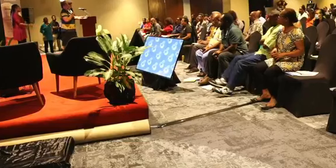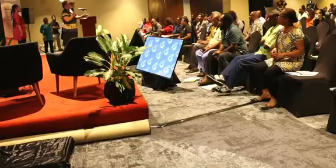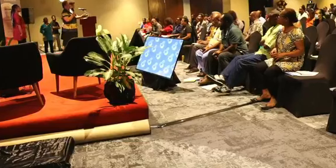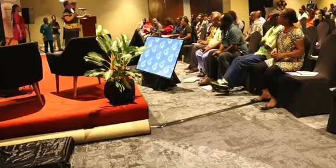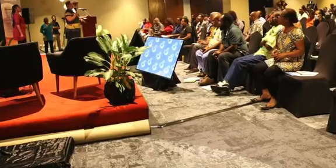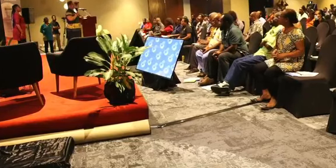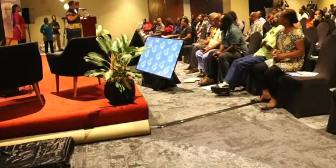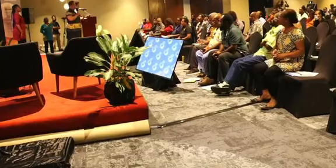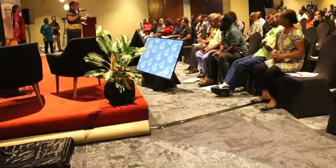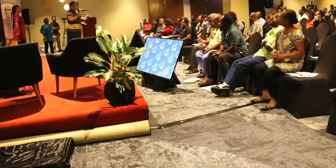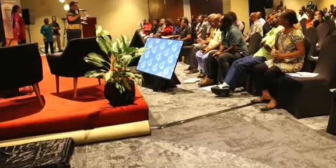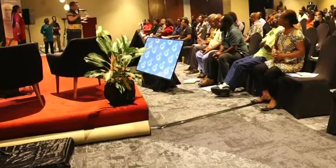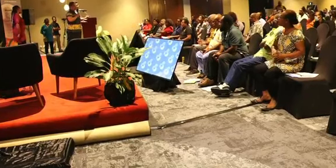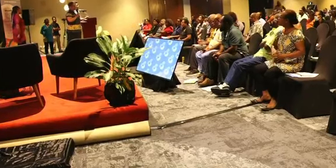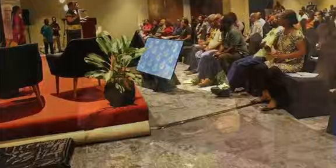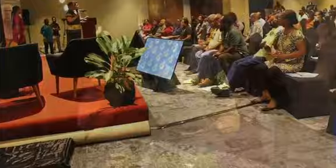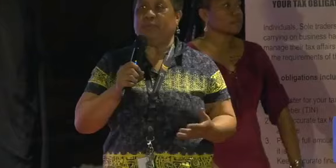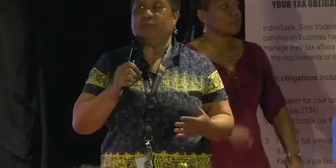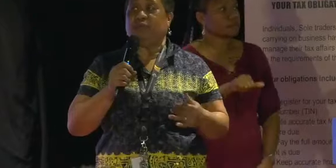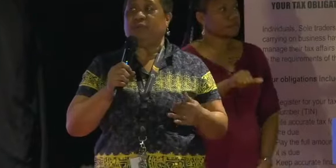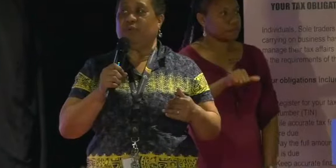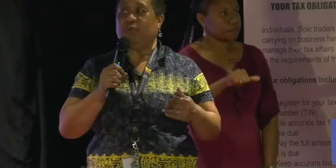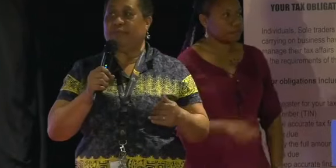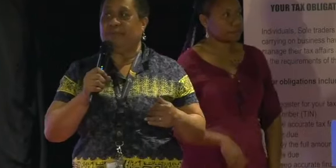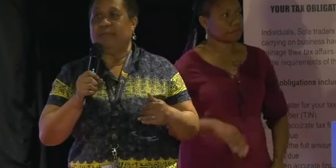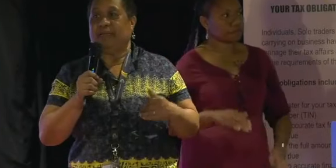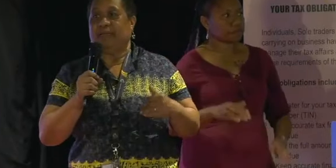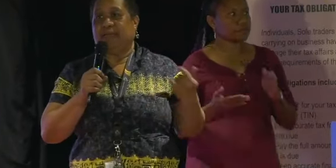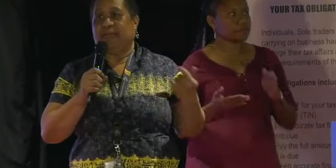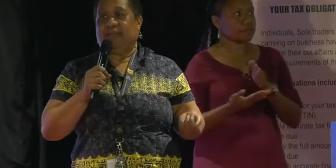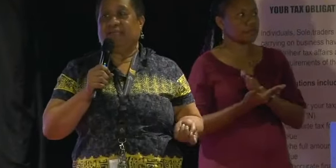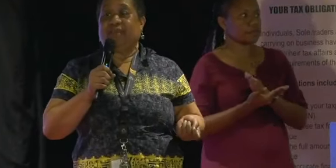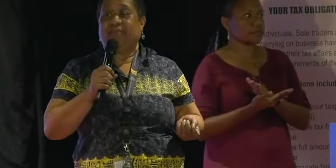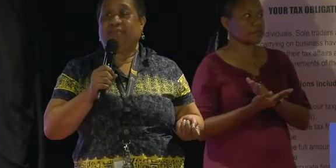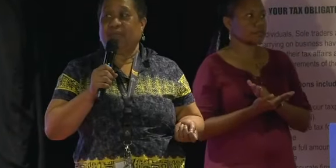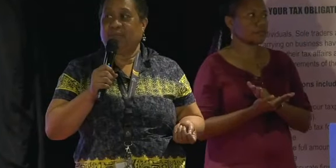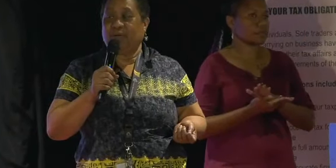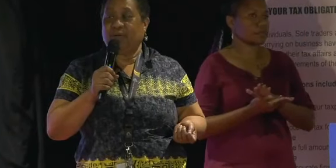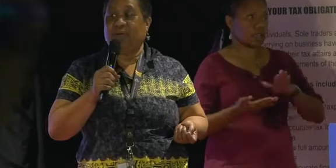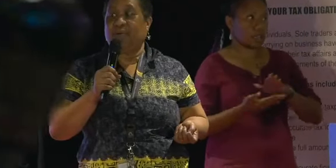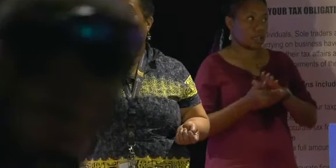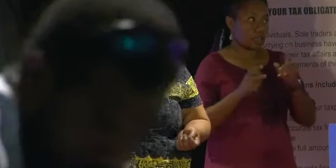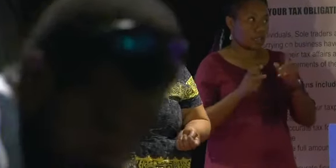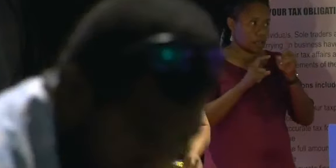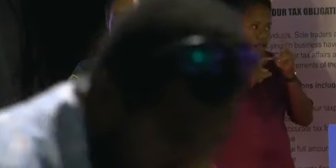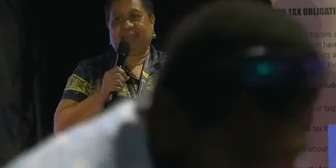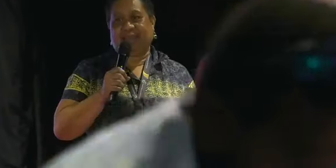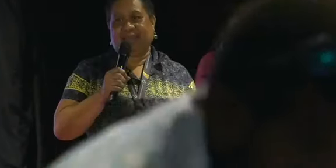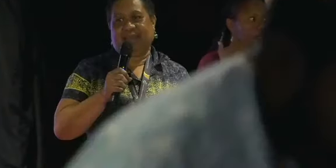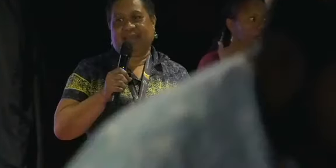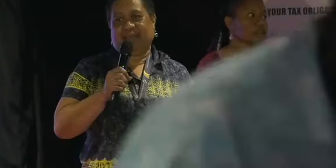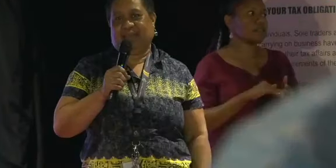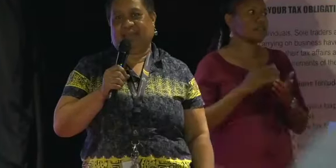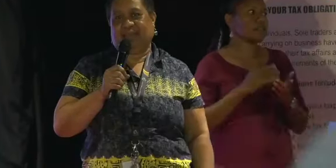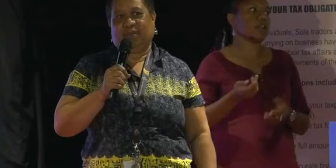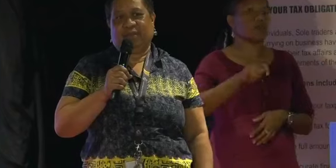code is still under development, and we are hoping to have it available by next